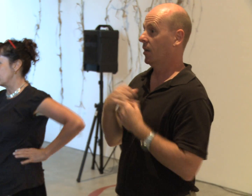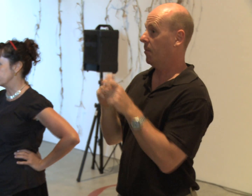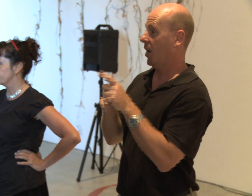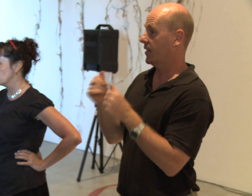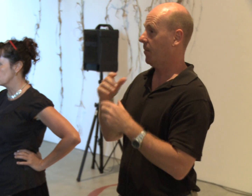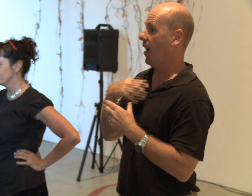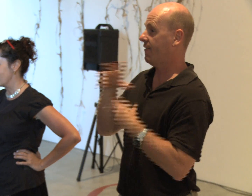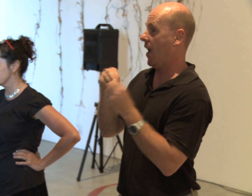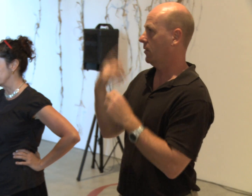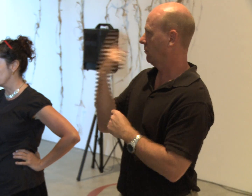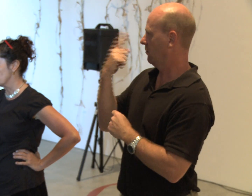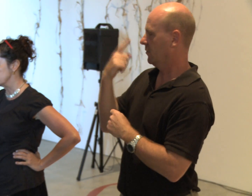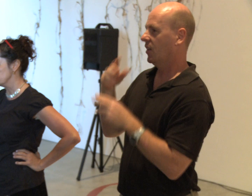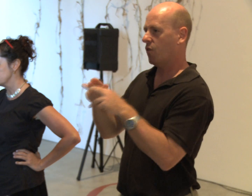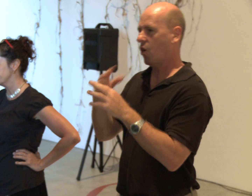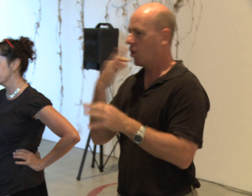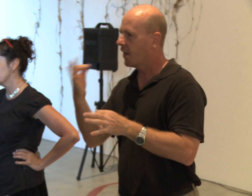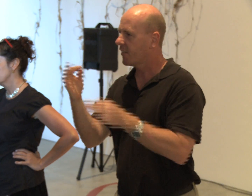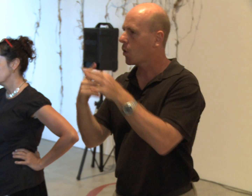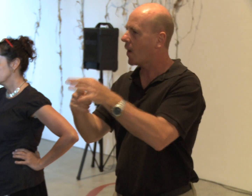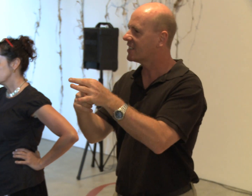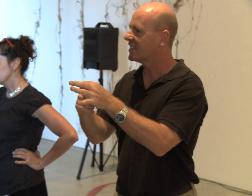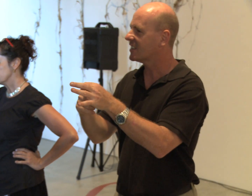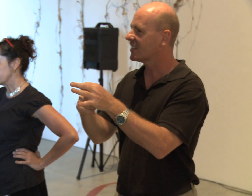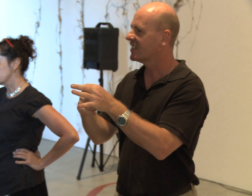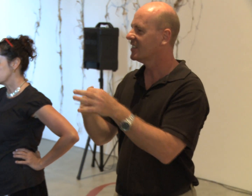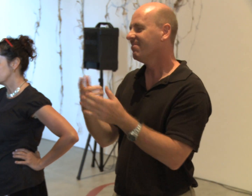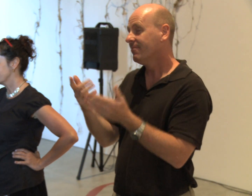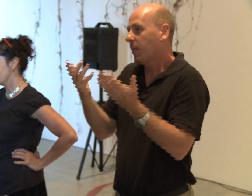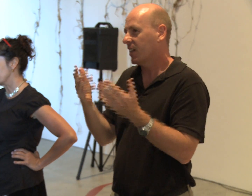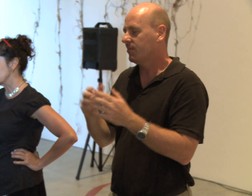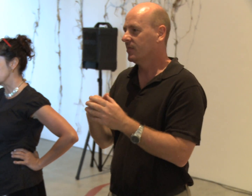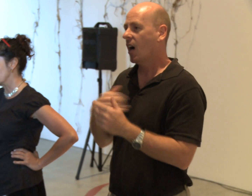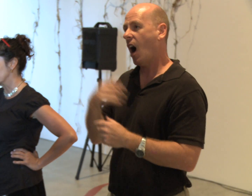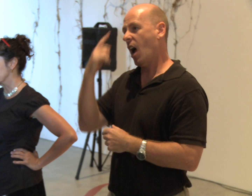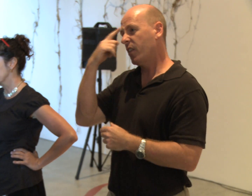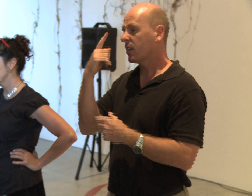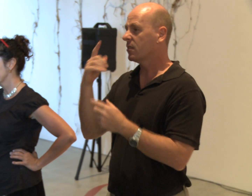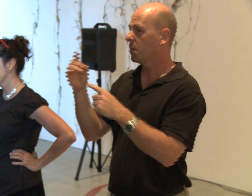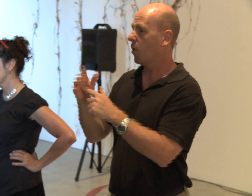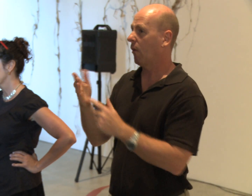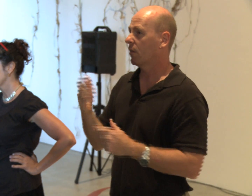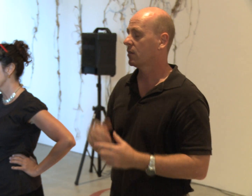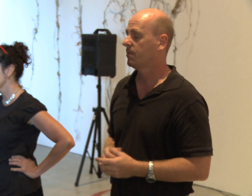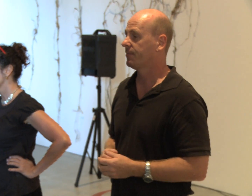of my family for asking her questions. But I think it's important.